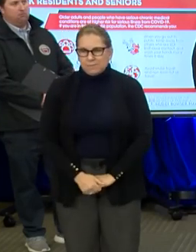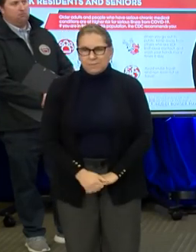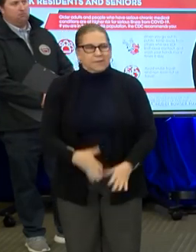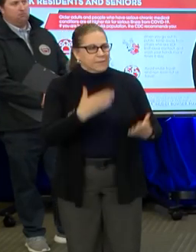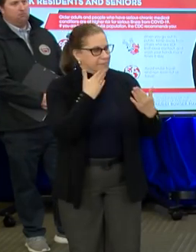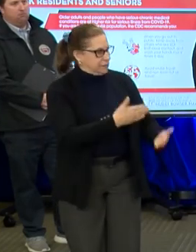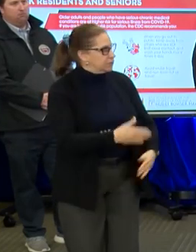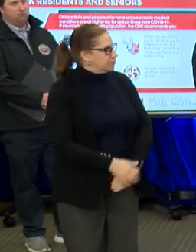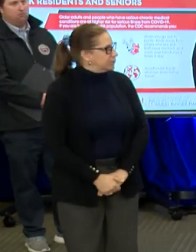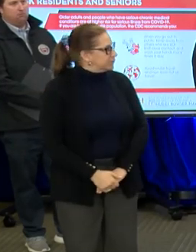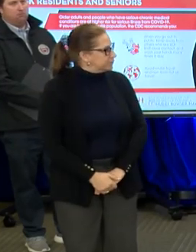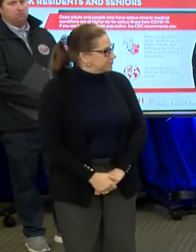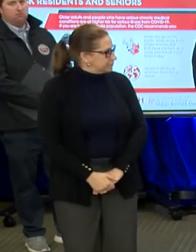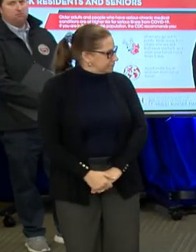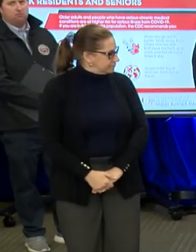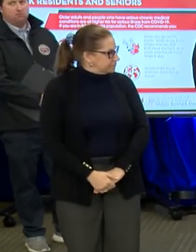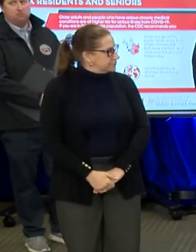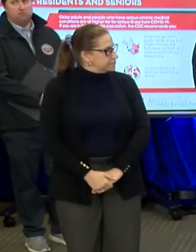Questions?